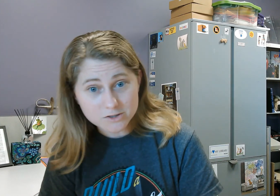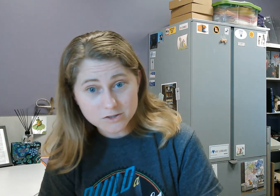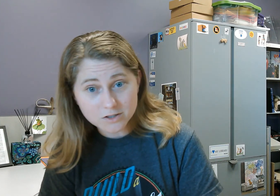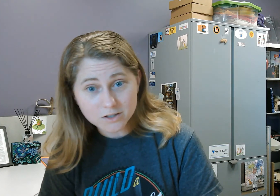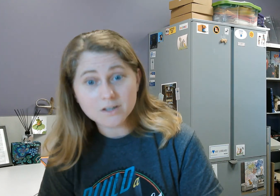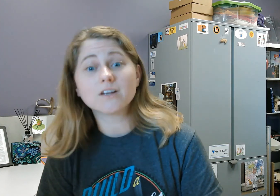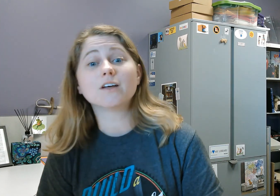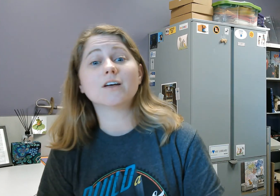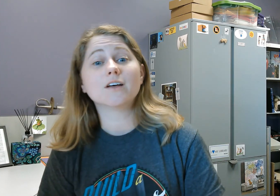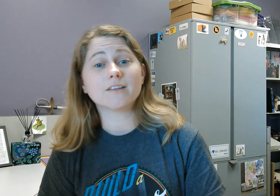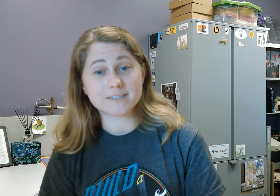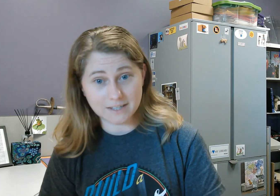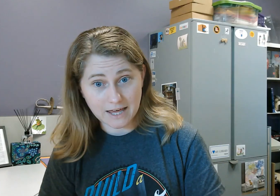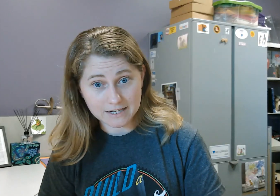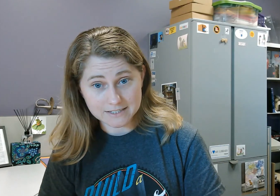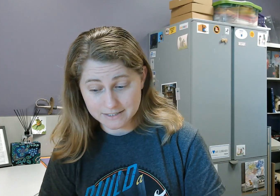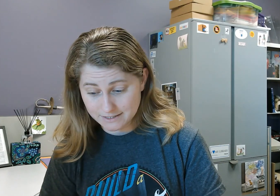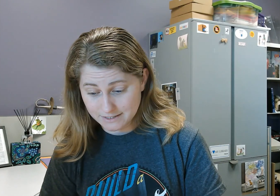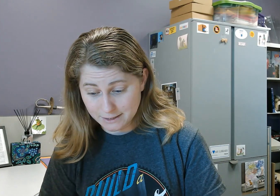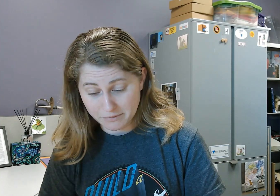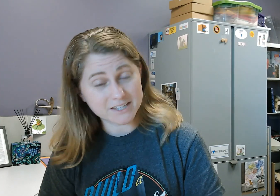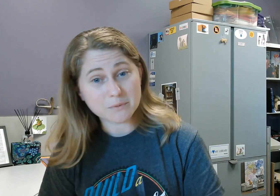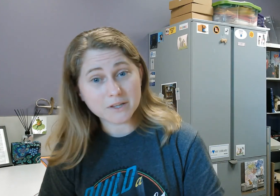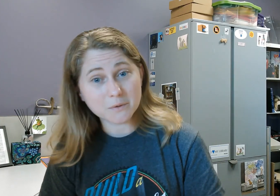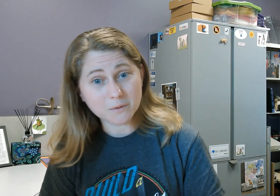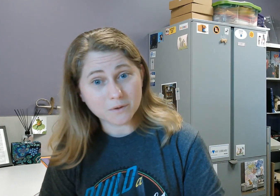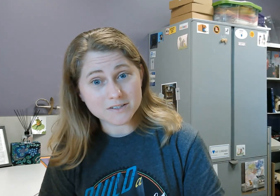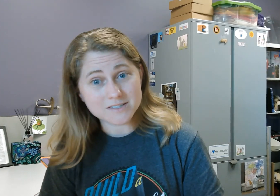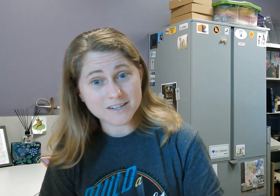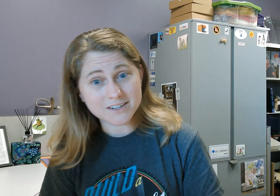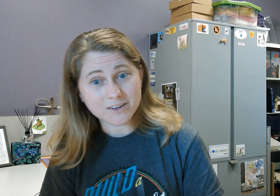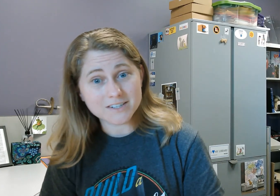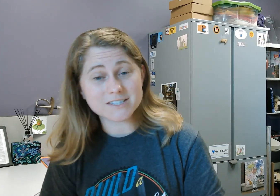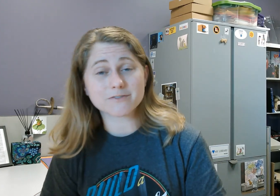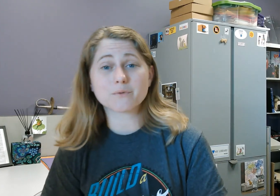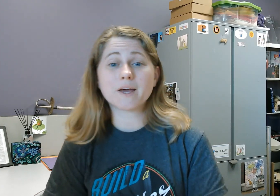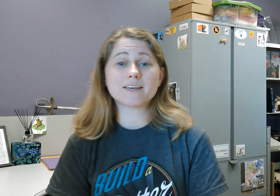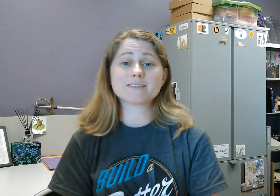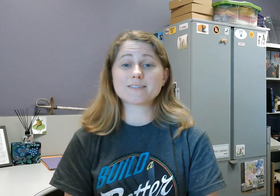Swedish. That's a lot. But that's really cool to see it in all these different ways.